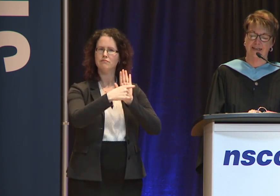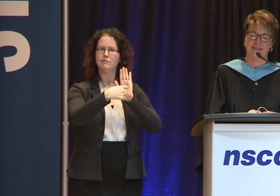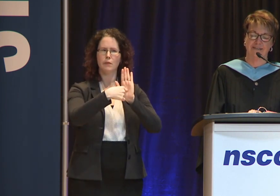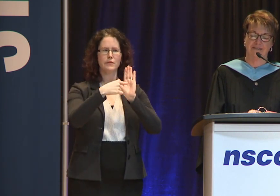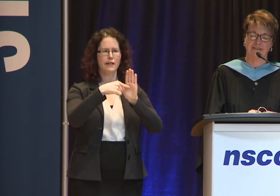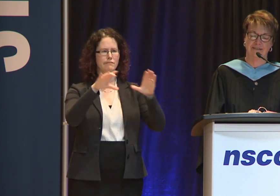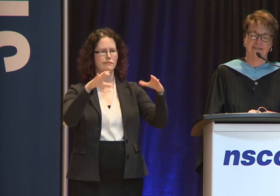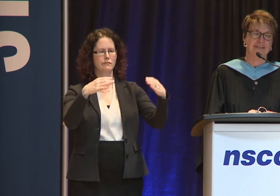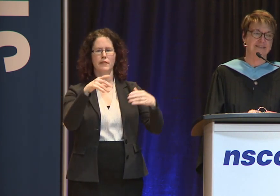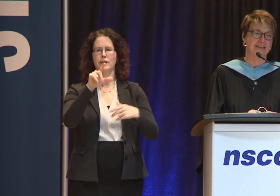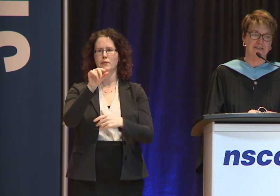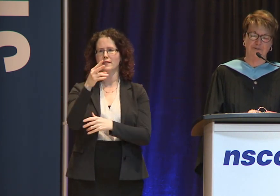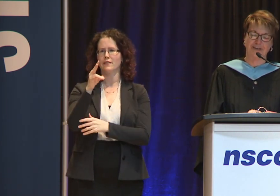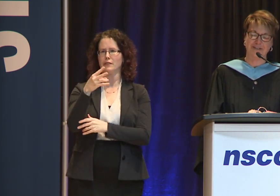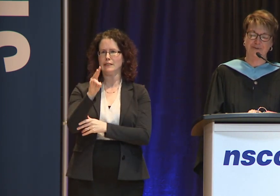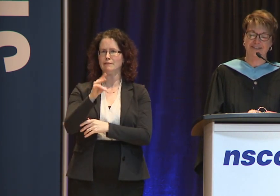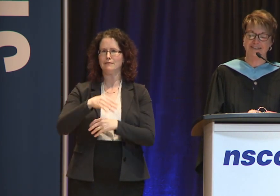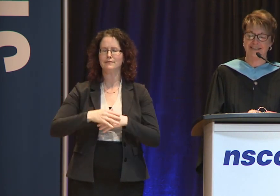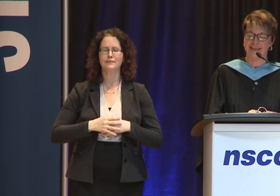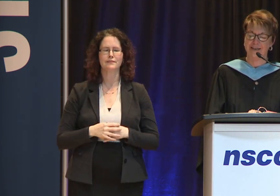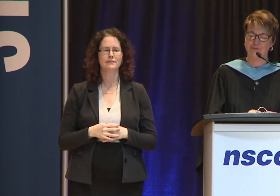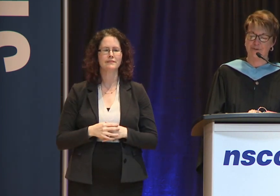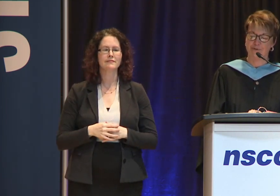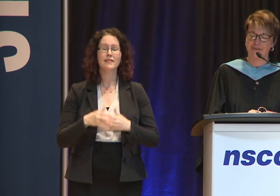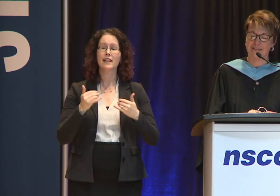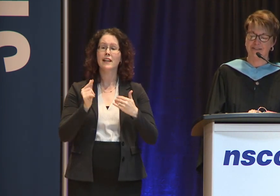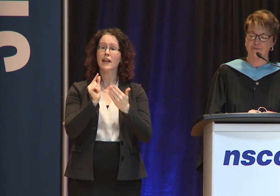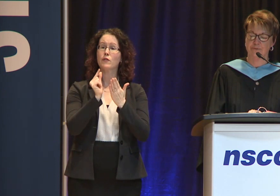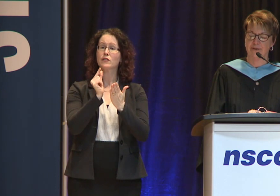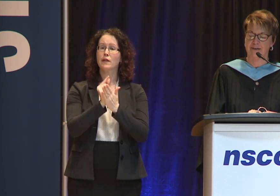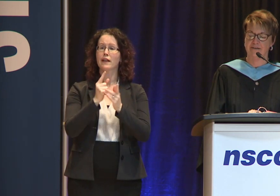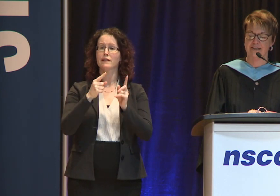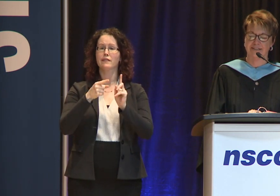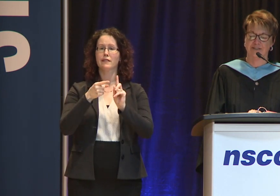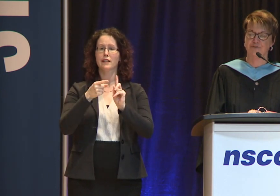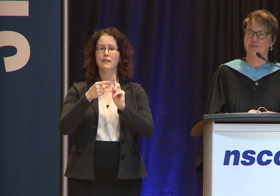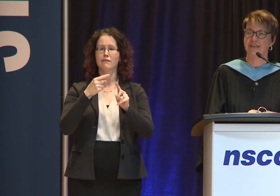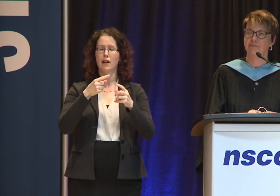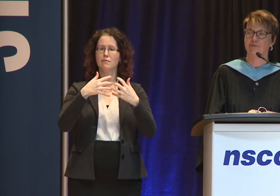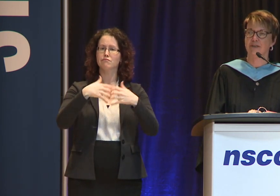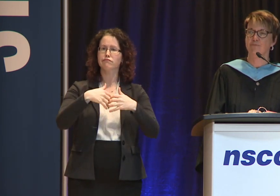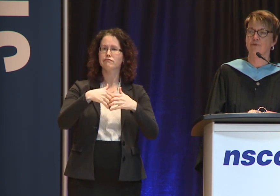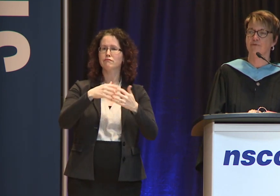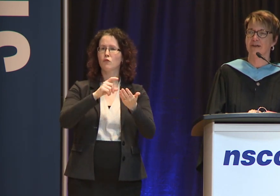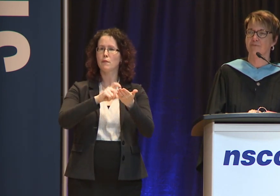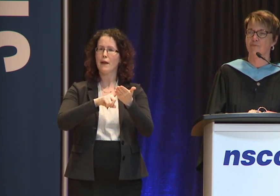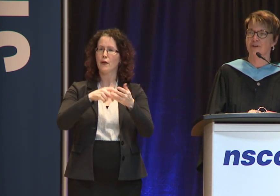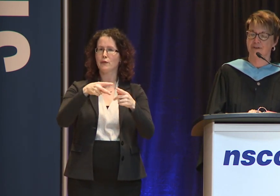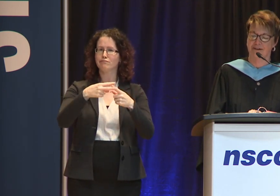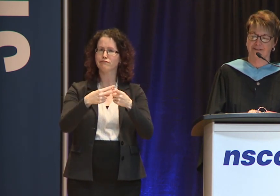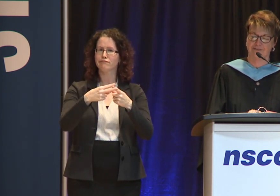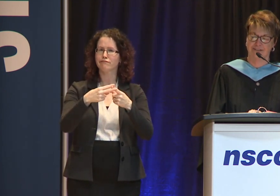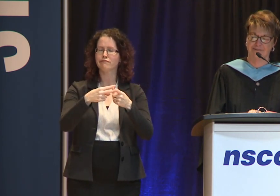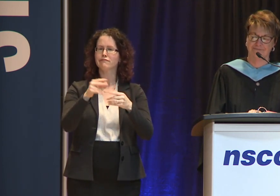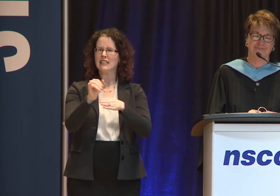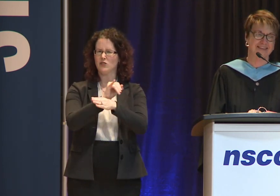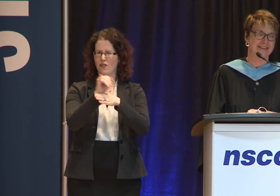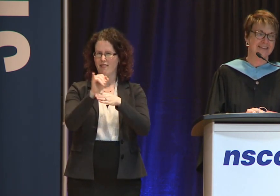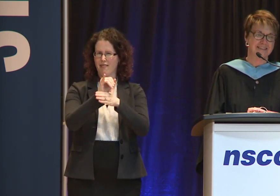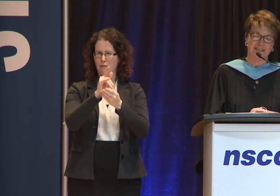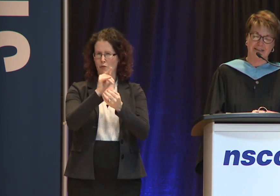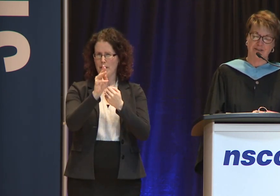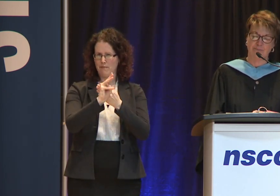2017 class. Tyler graduated today from our Diesel Repair, Industrial, and Marine program with